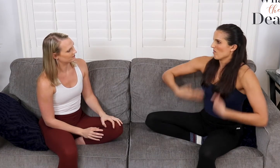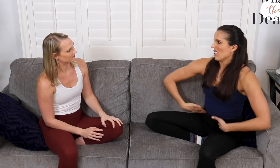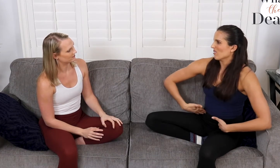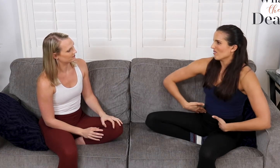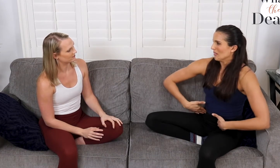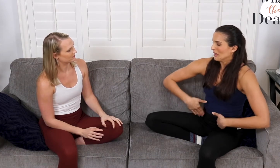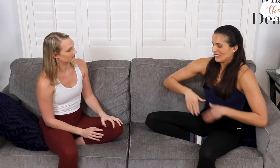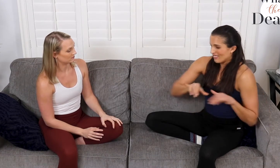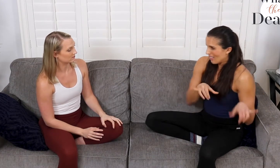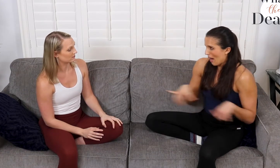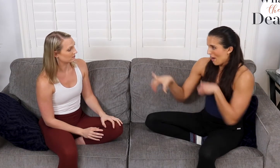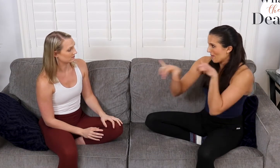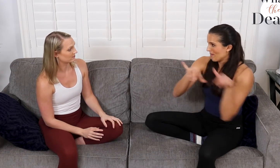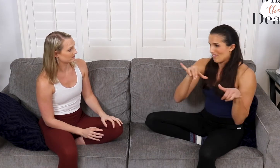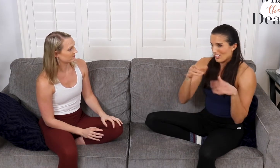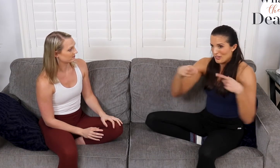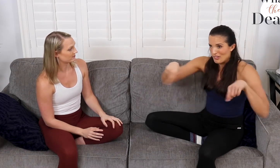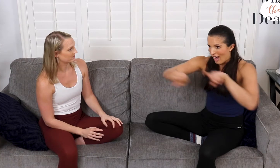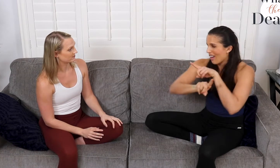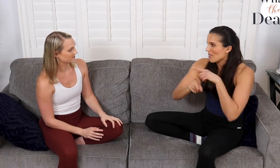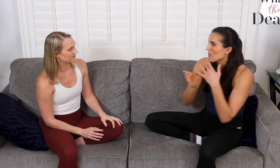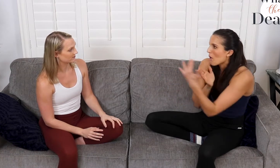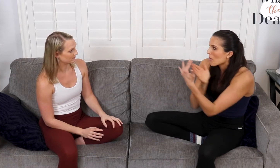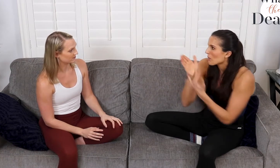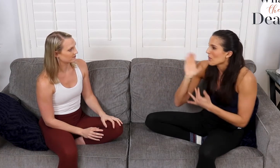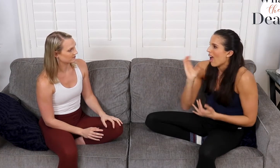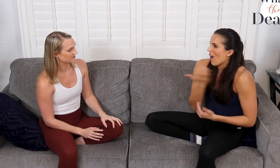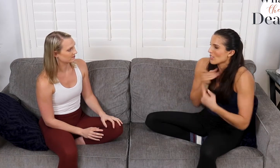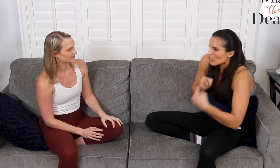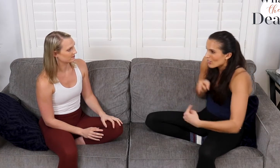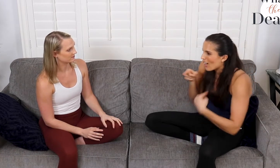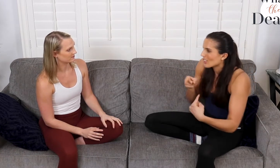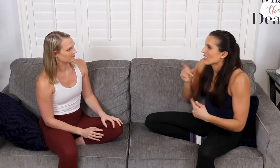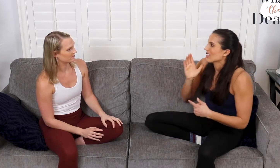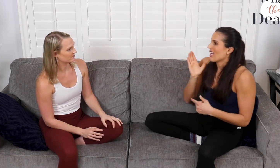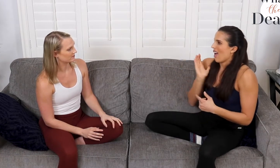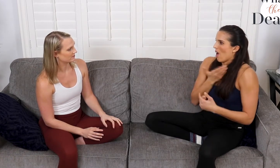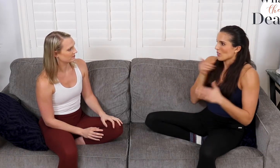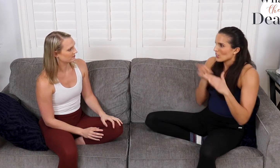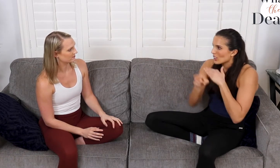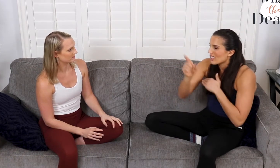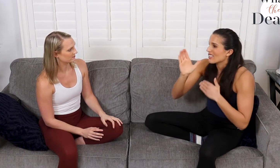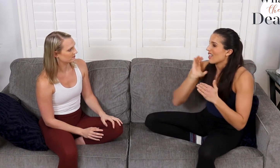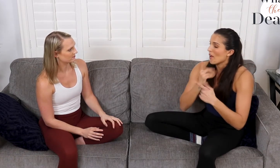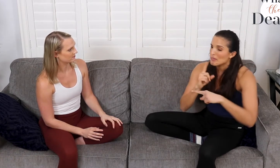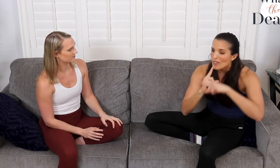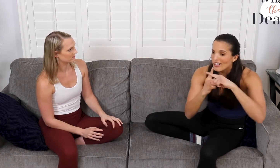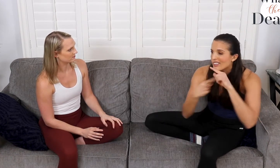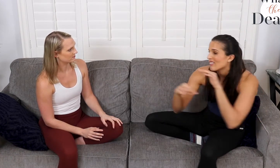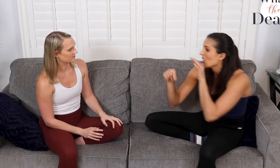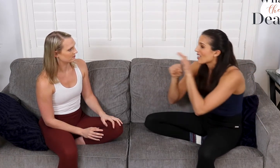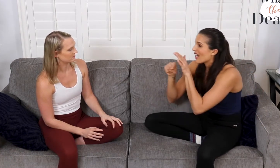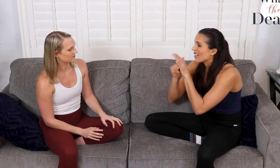us and learn, you have no idea how much this means to us. And that brings me to my question that I